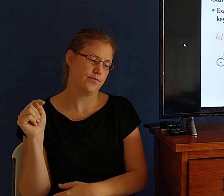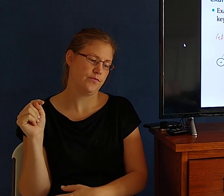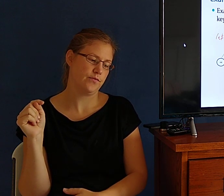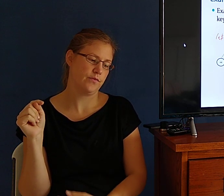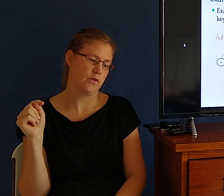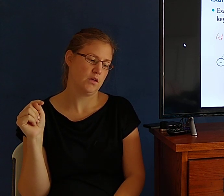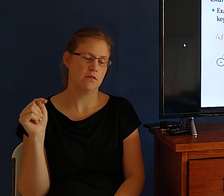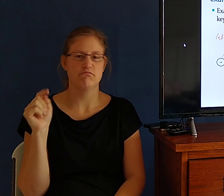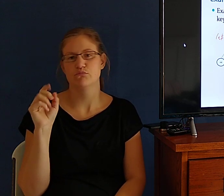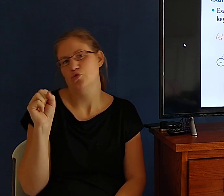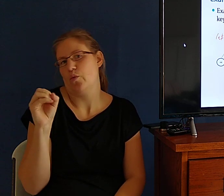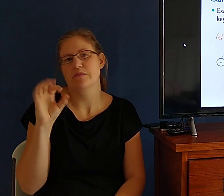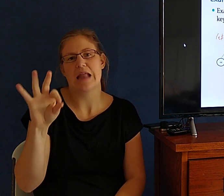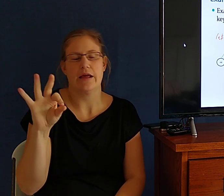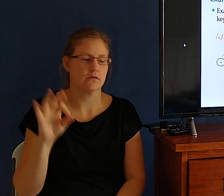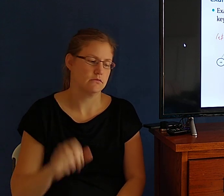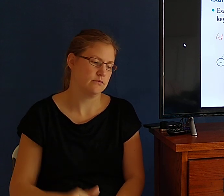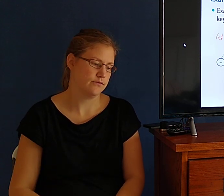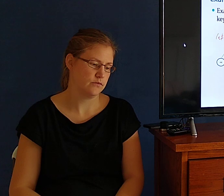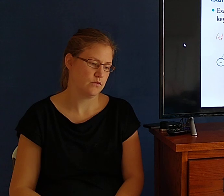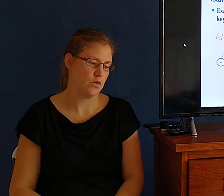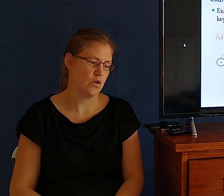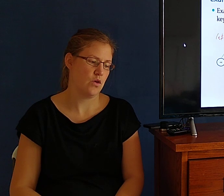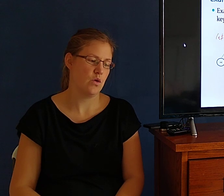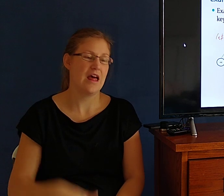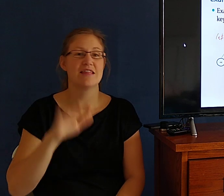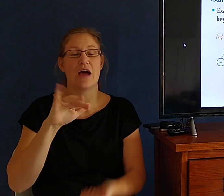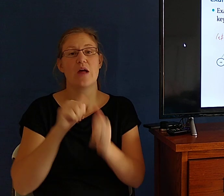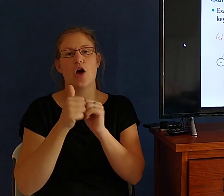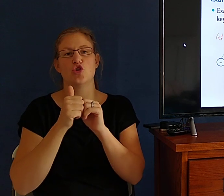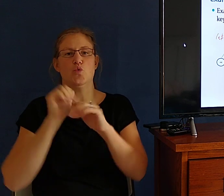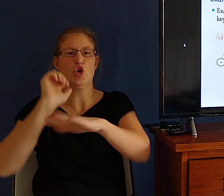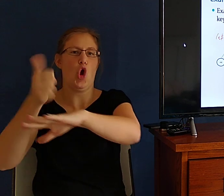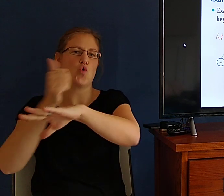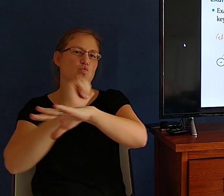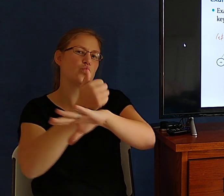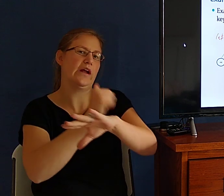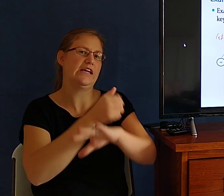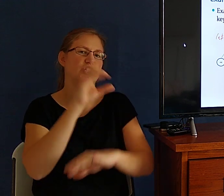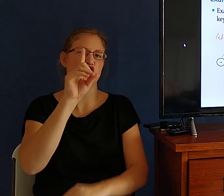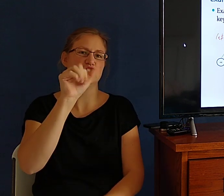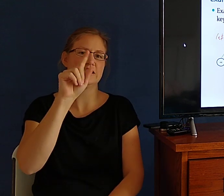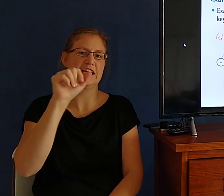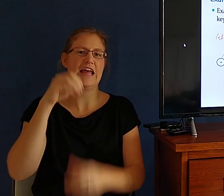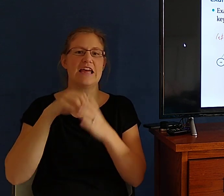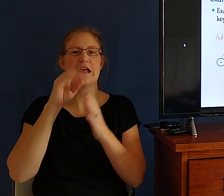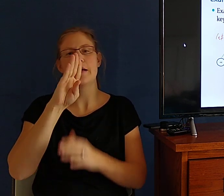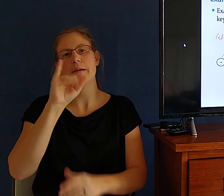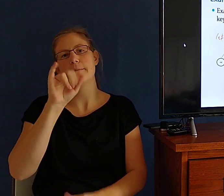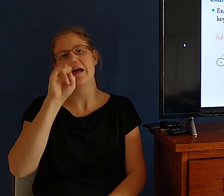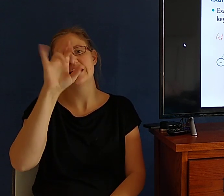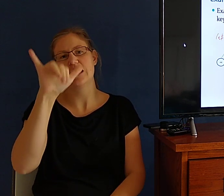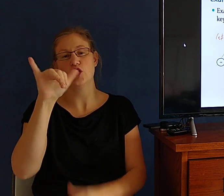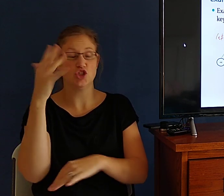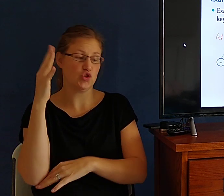okay. So this is how to arrange the data in a binary tree. Now let's go back to our